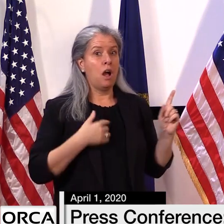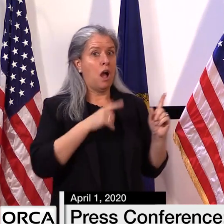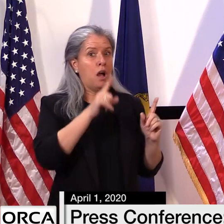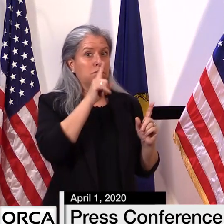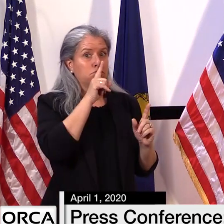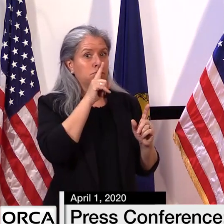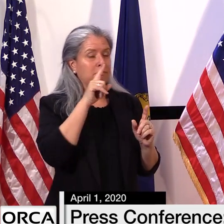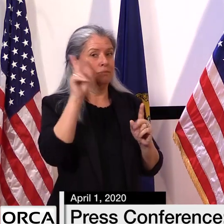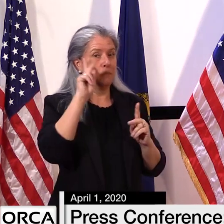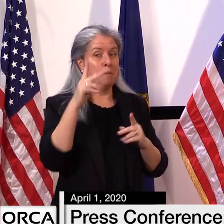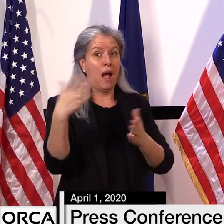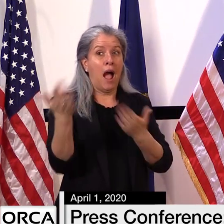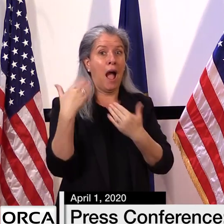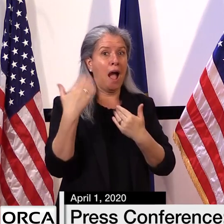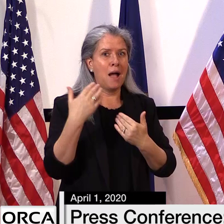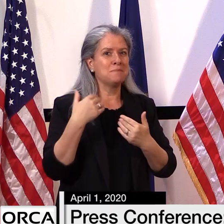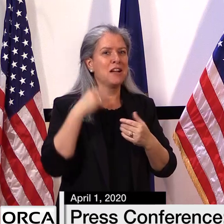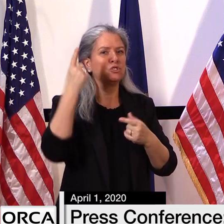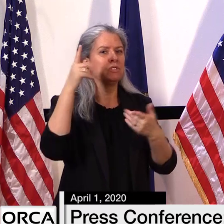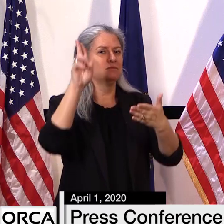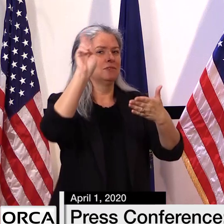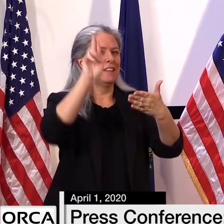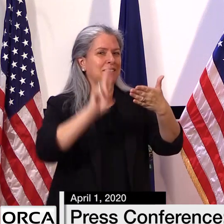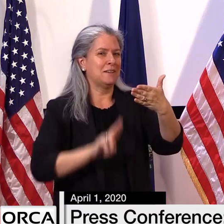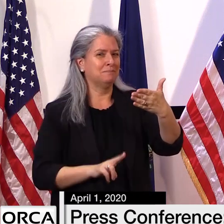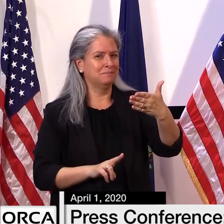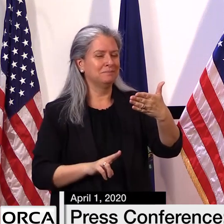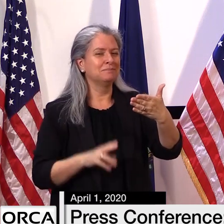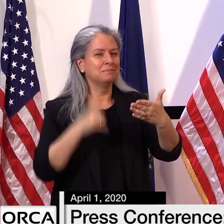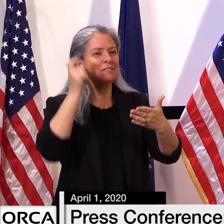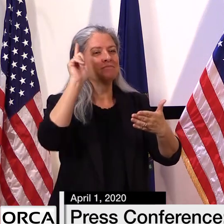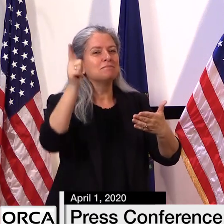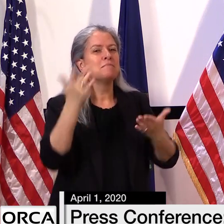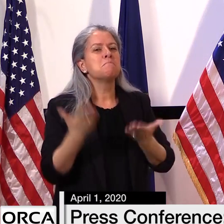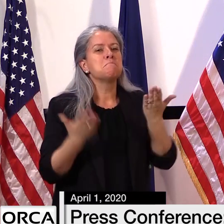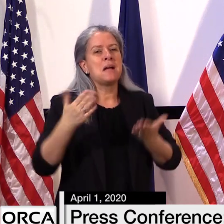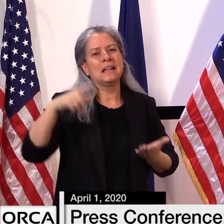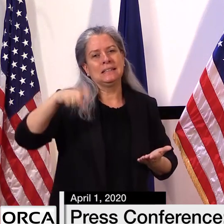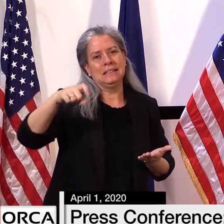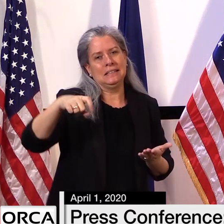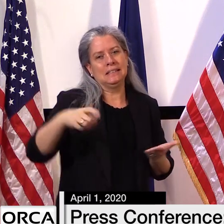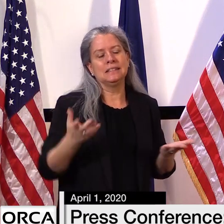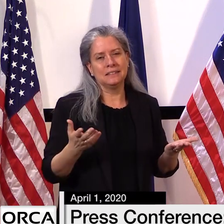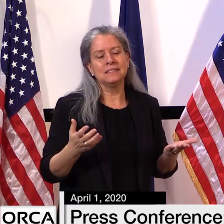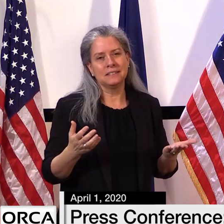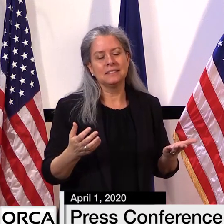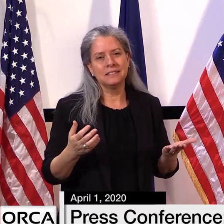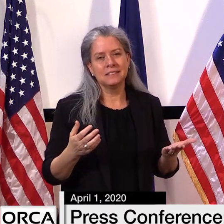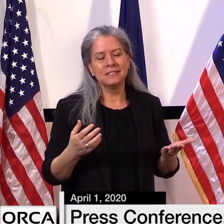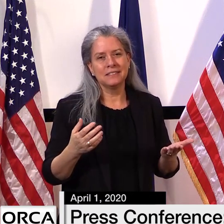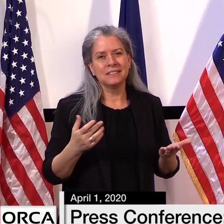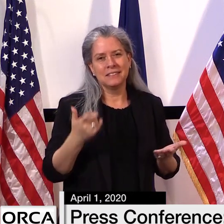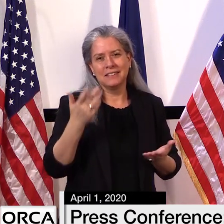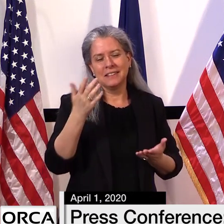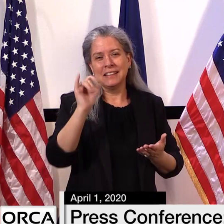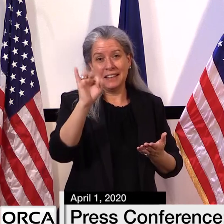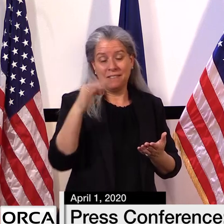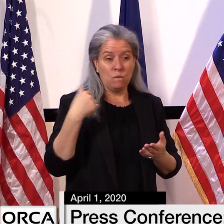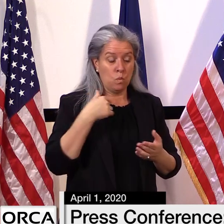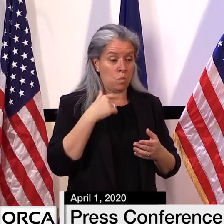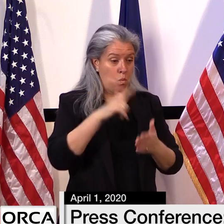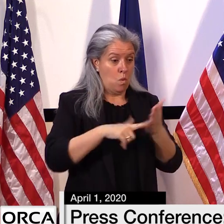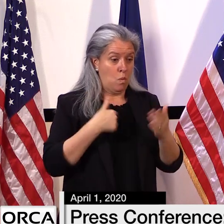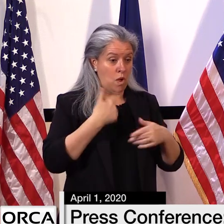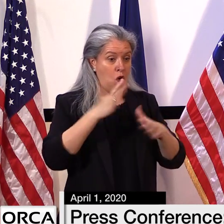out. We're asking them to sign up because we might need them if we're not successful in taking the steps